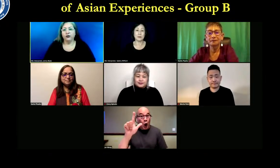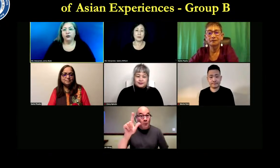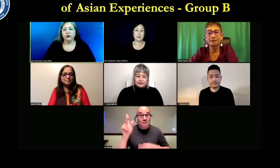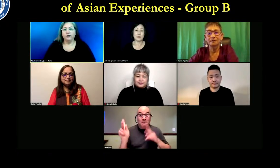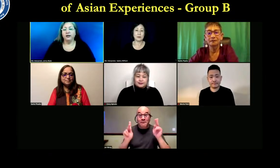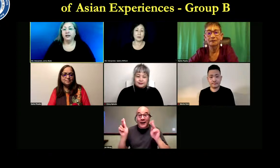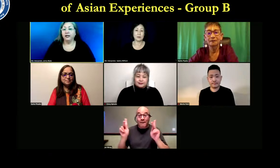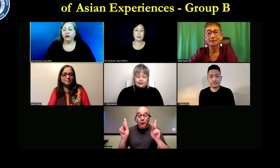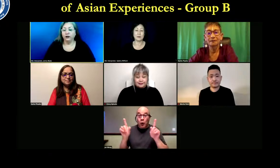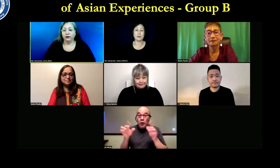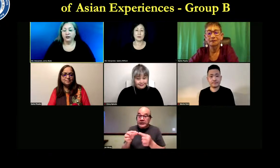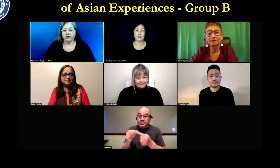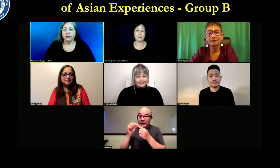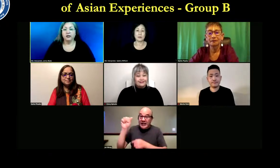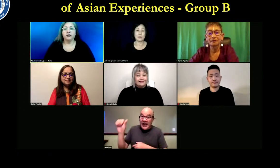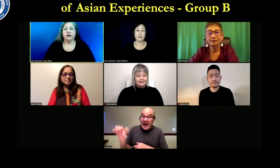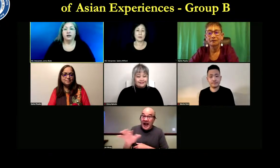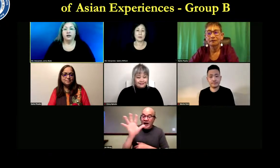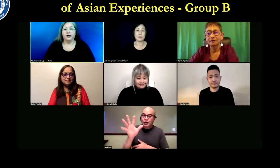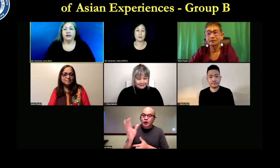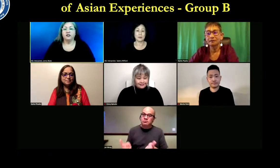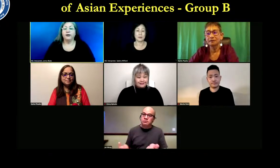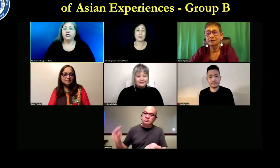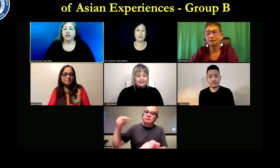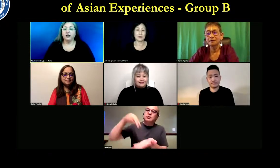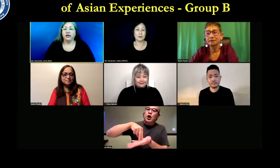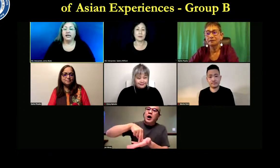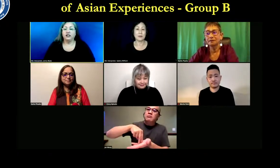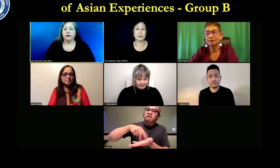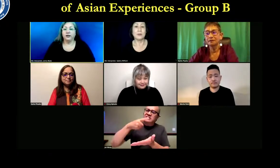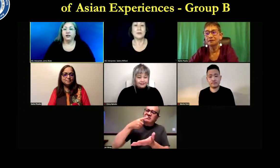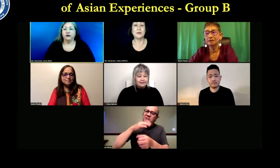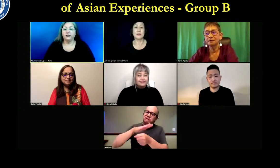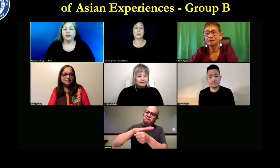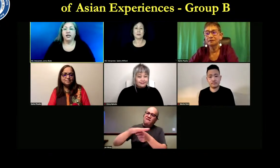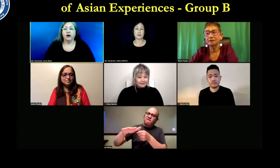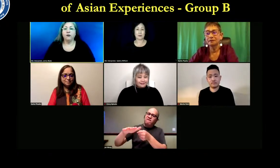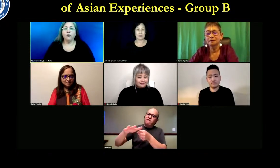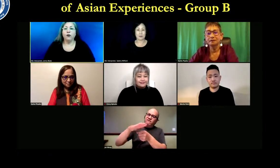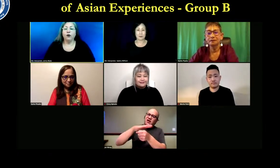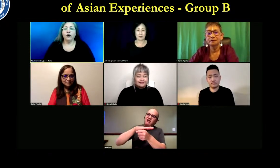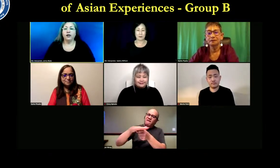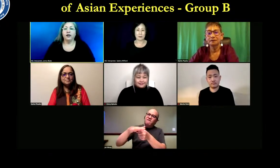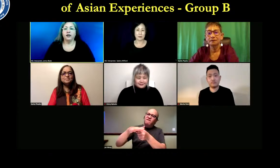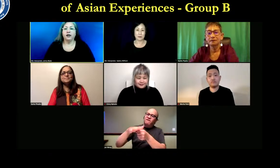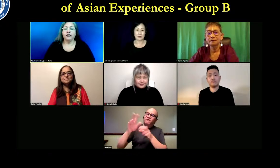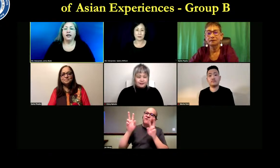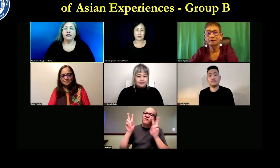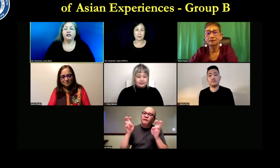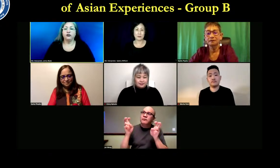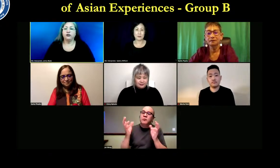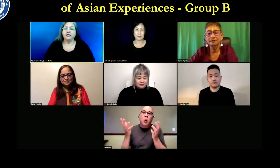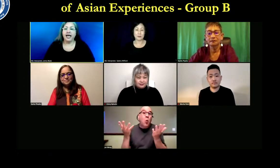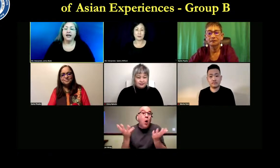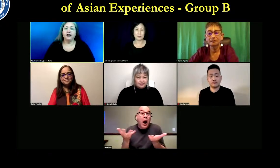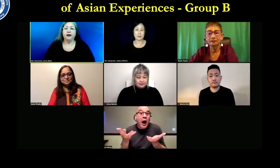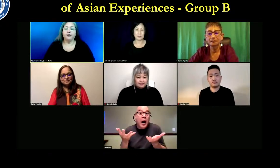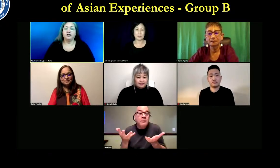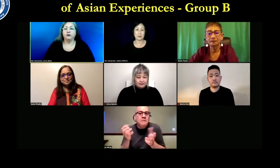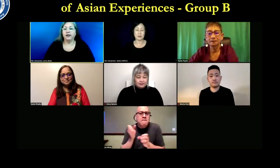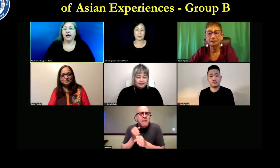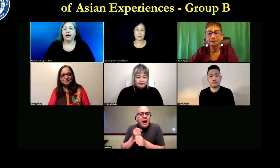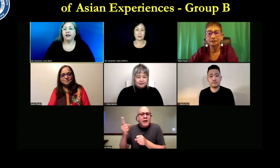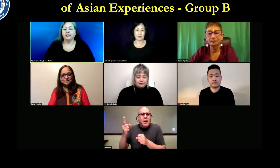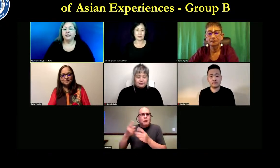and the new millennials, especially Asian millennials, they're more likely to stand up